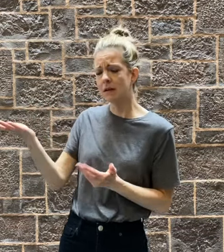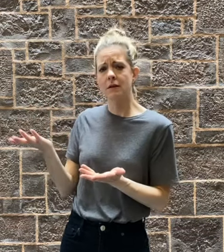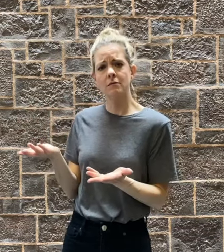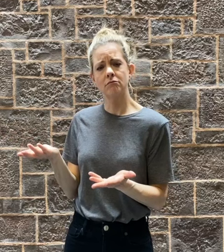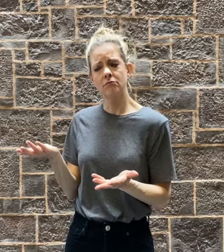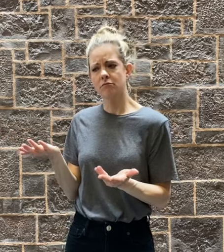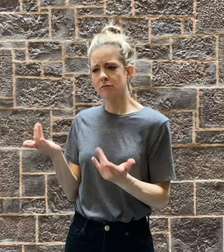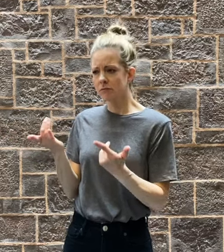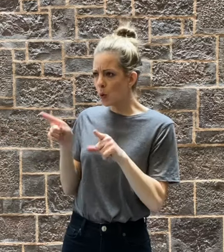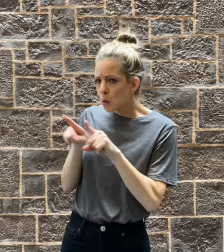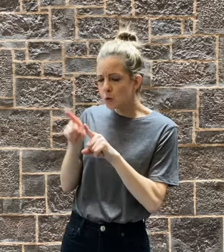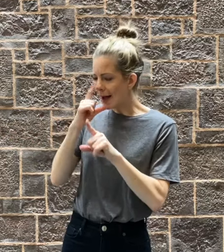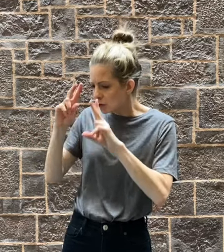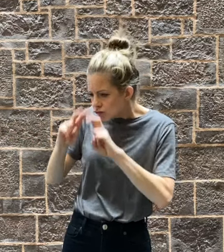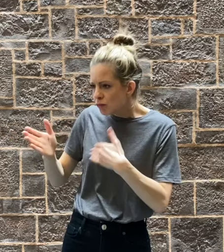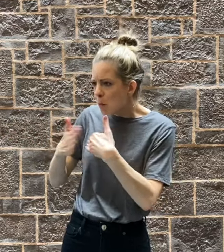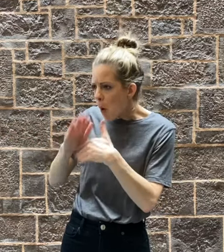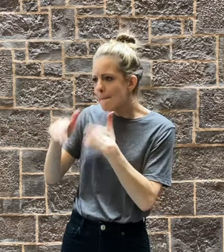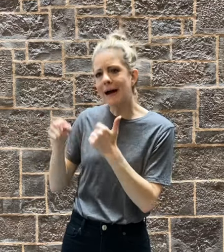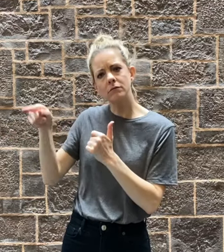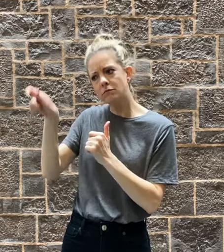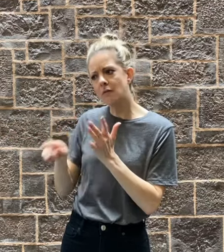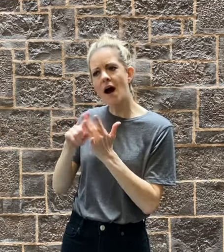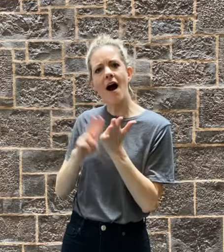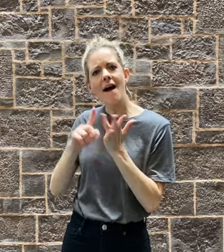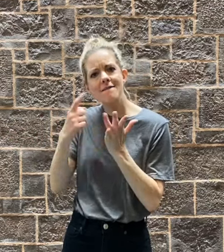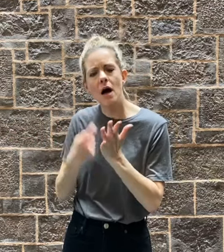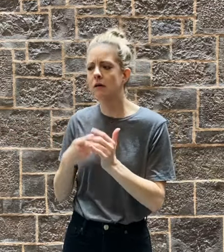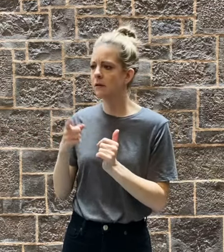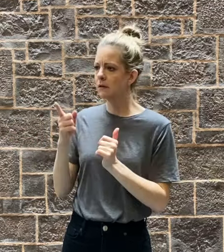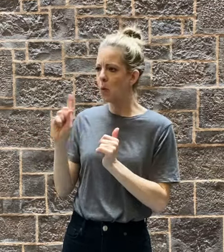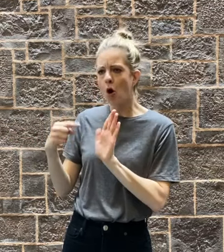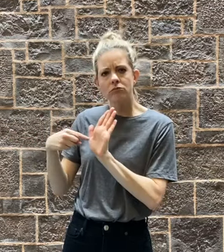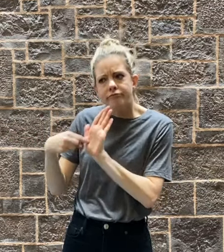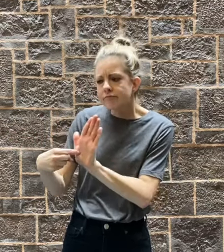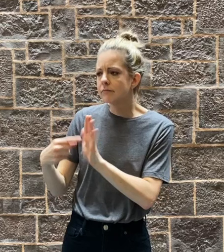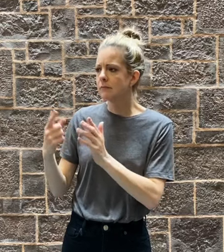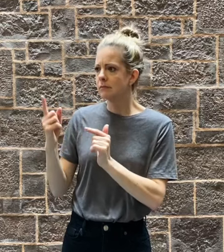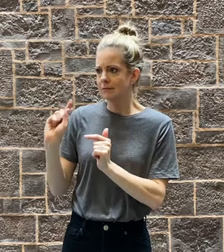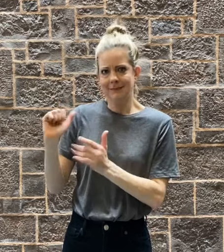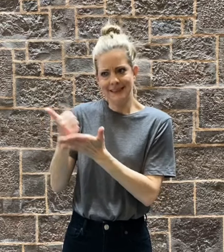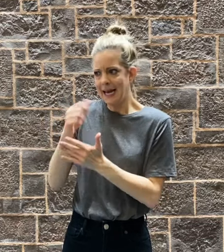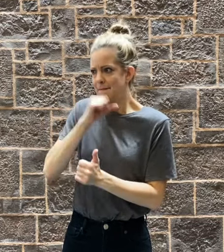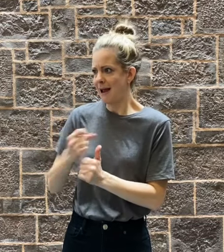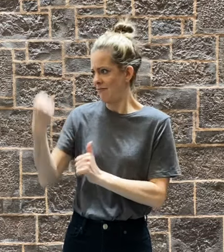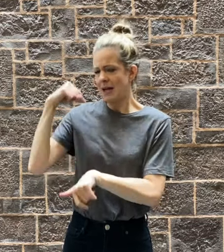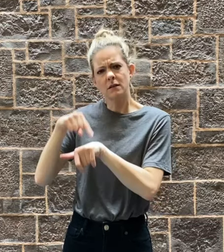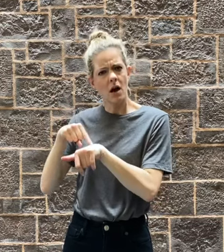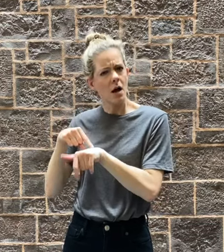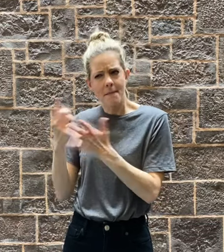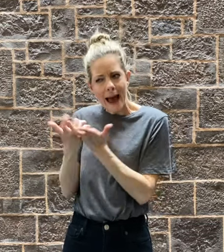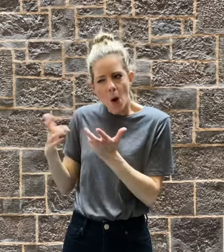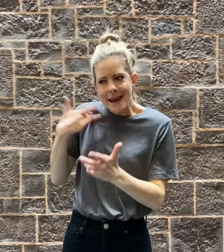Treby and what he represented and the things that he lived through, and to be connected with the other artists who are making work and see